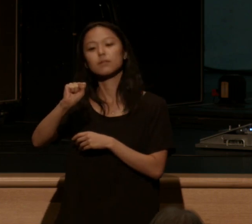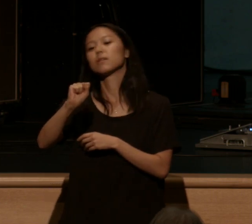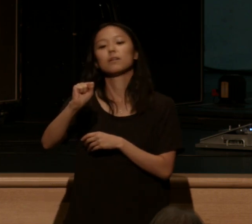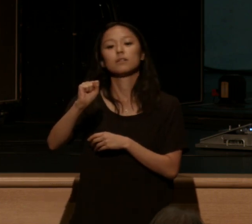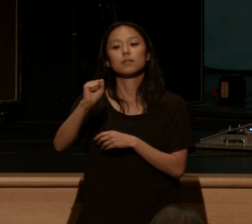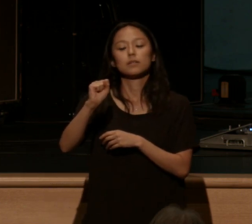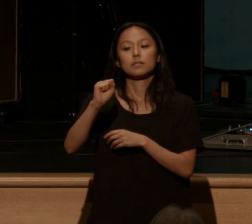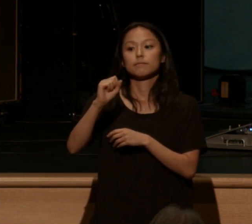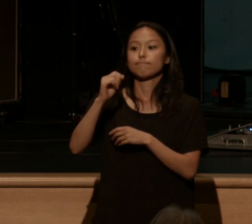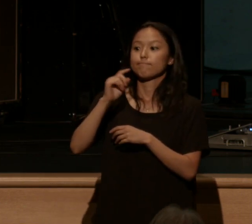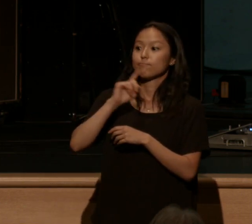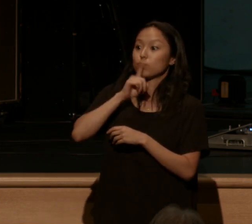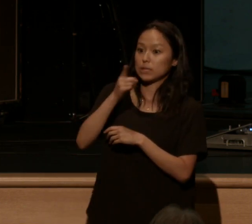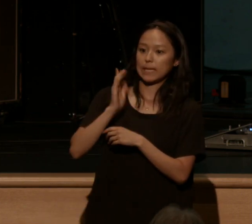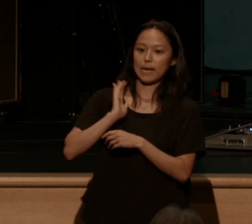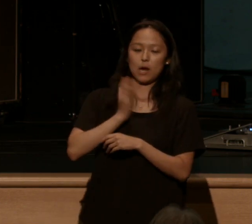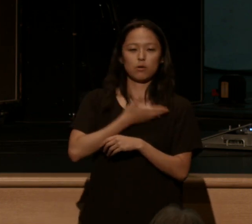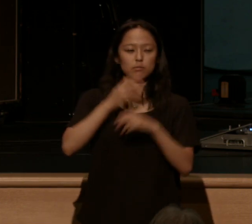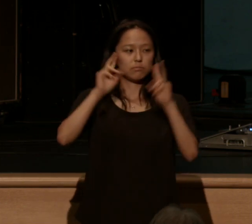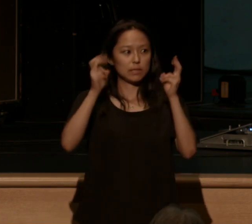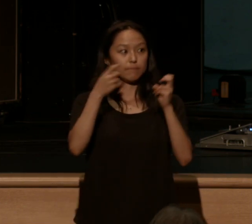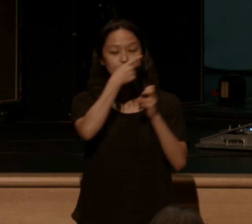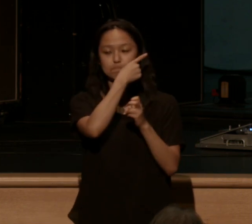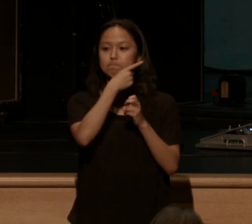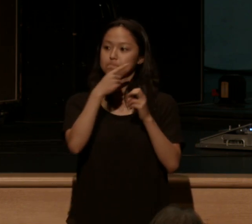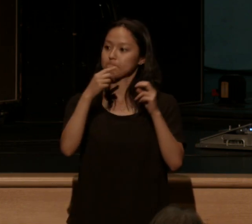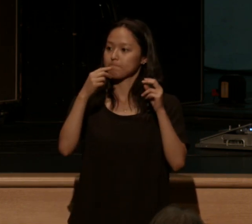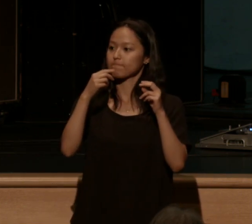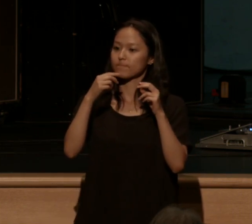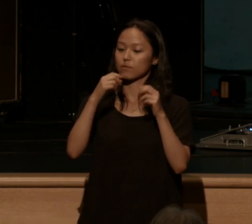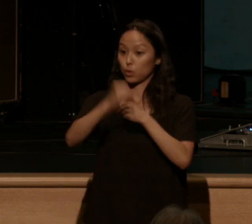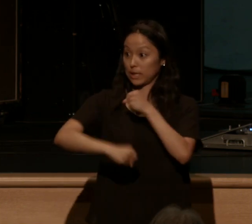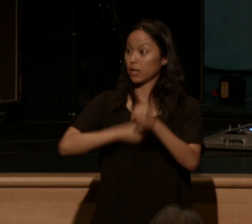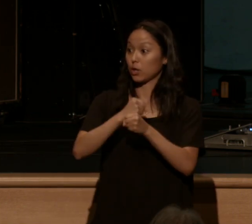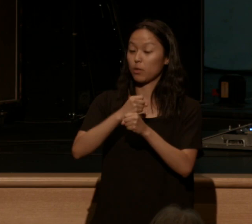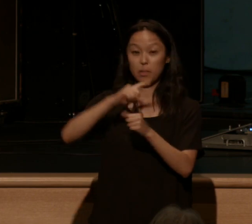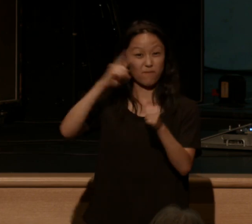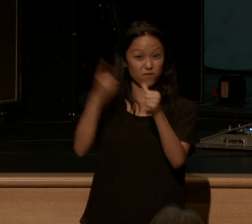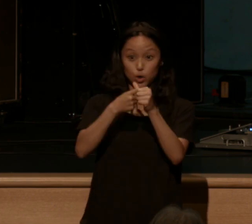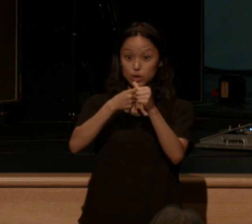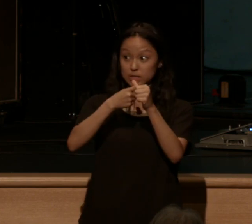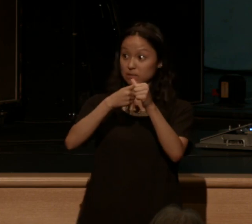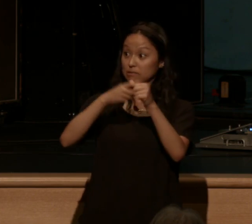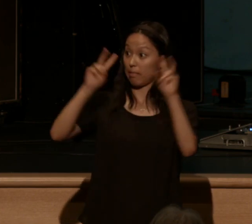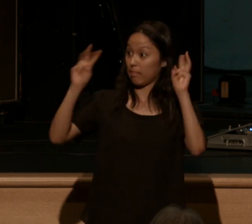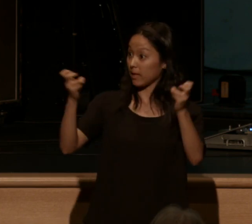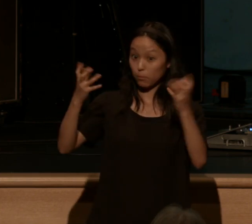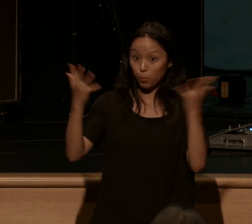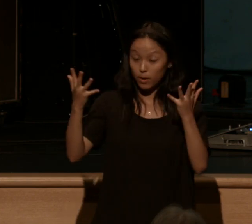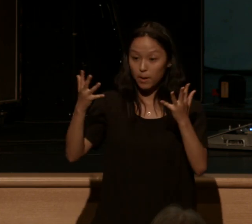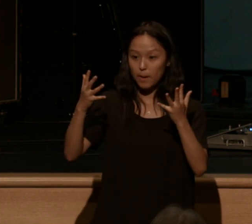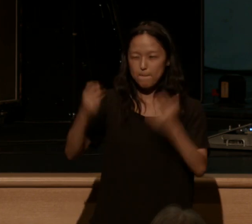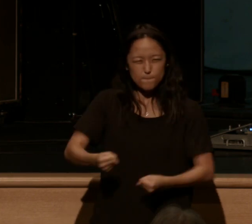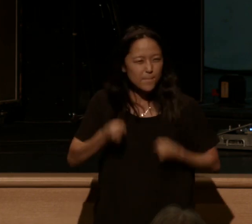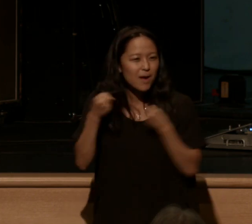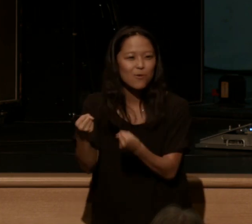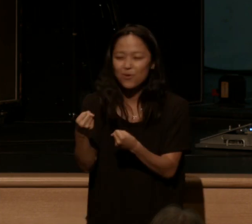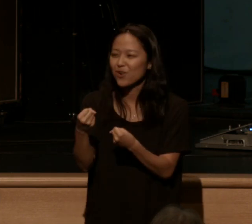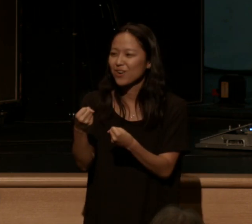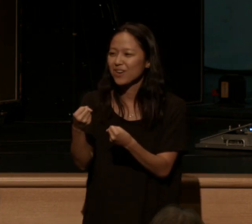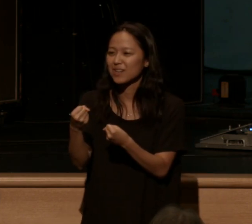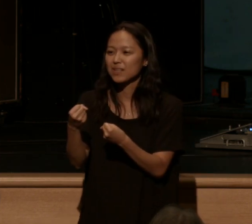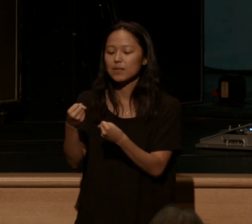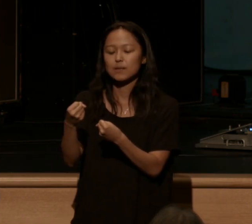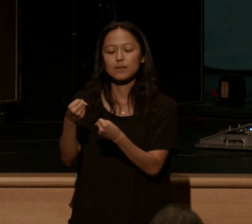our tagline for our year. The first major theme of the book of Acts is power. Power,